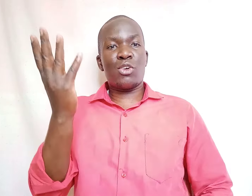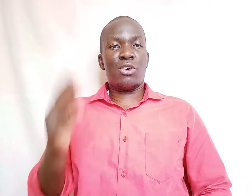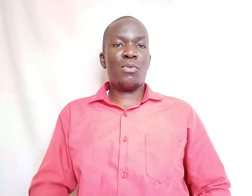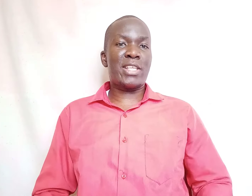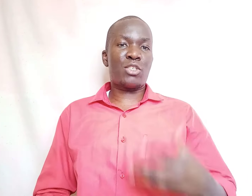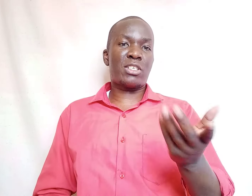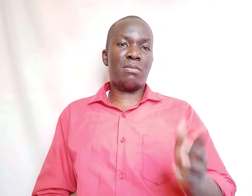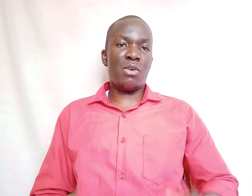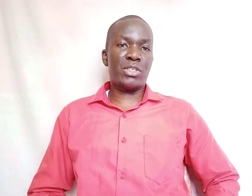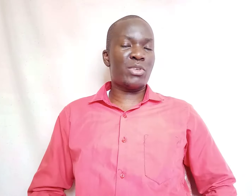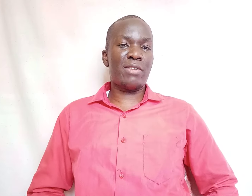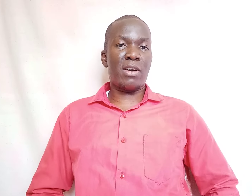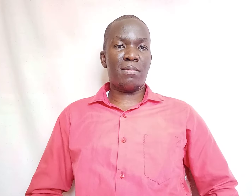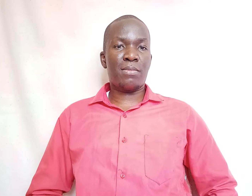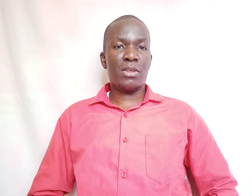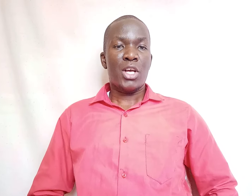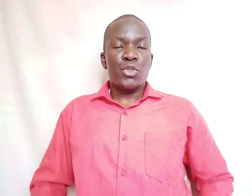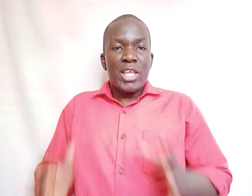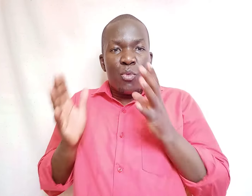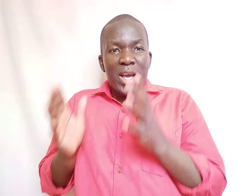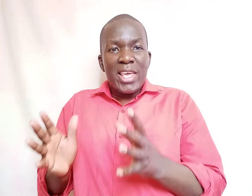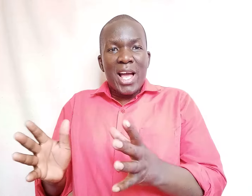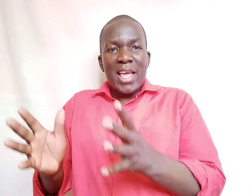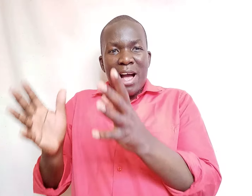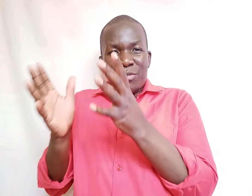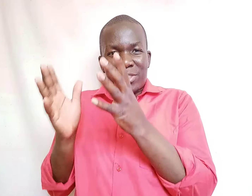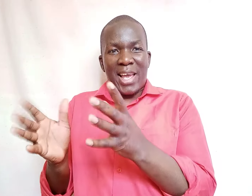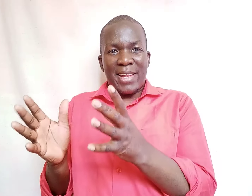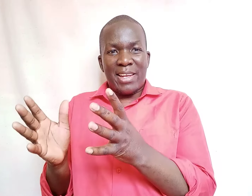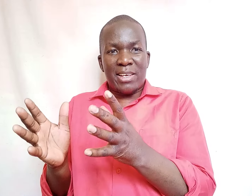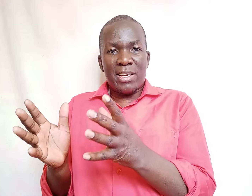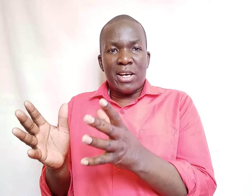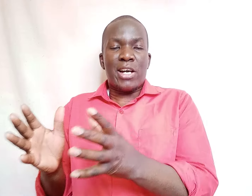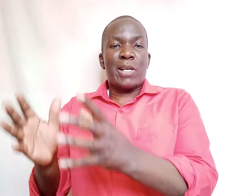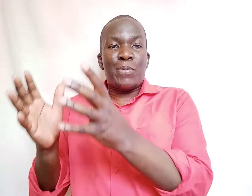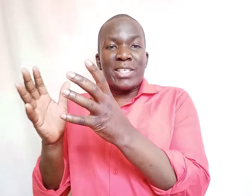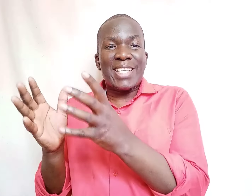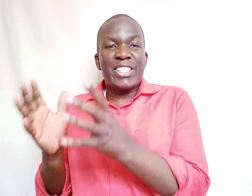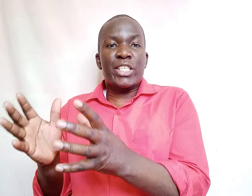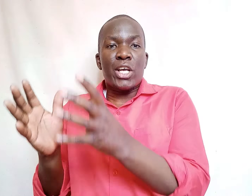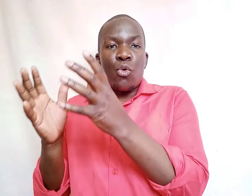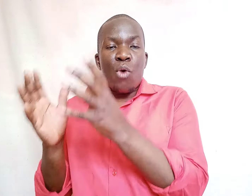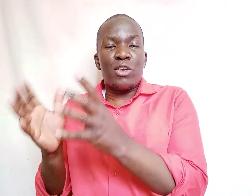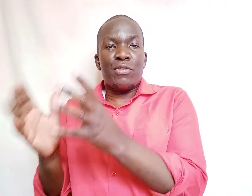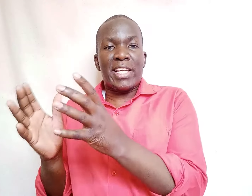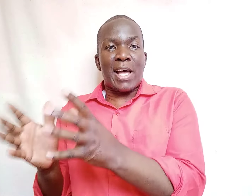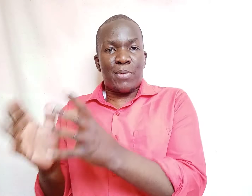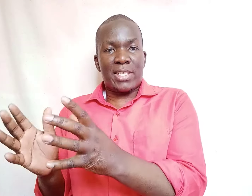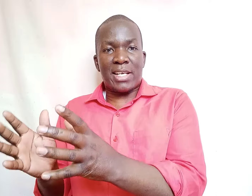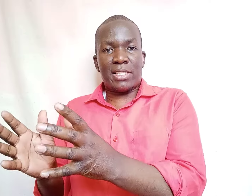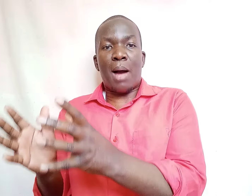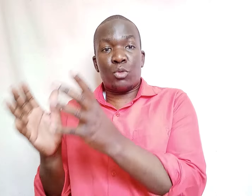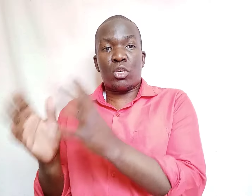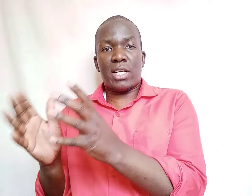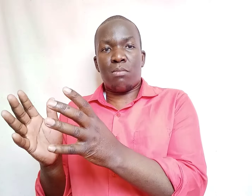know what they are talking about. You'll never. So the way I have signed represents one of the interpreters I'm talking